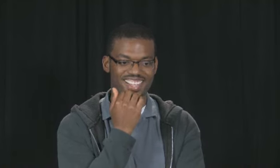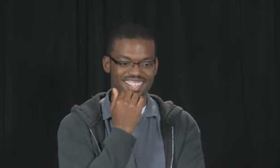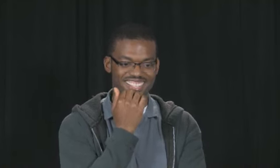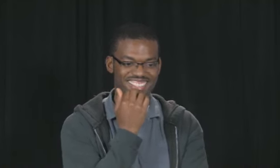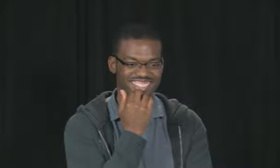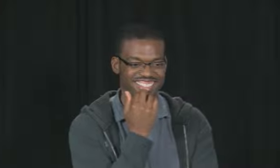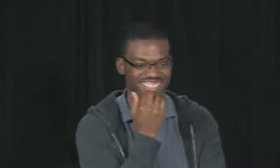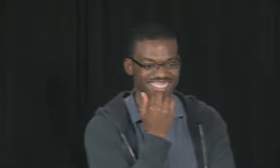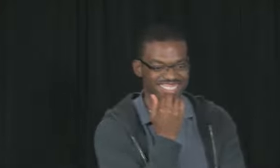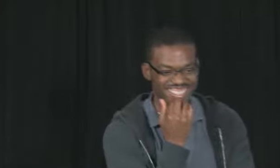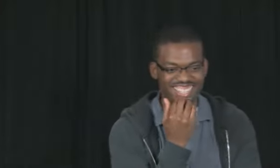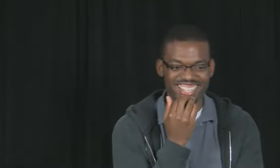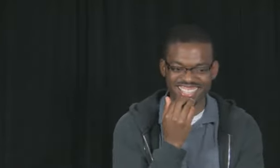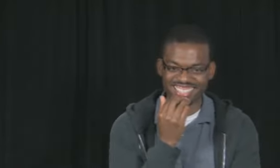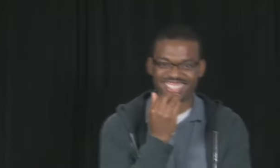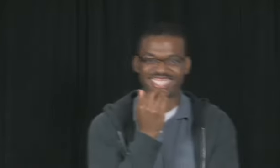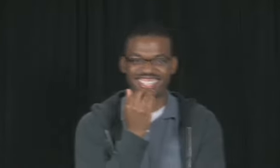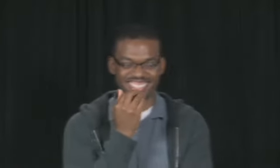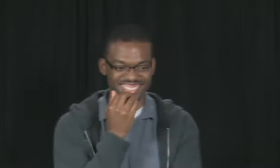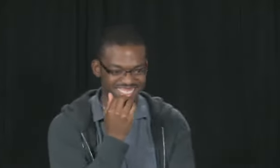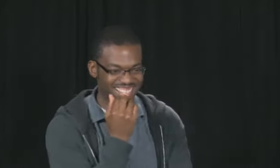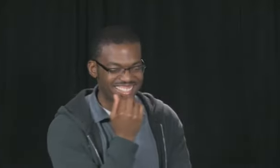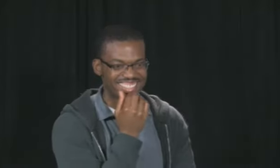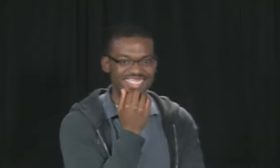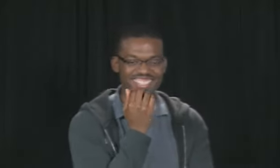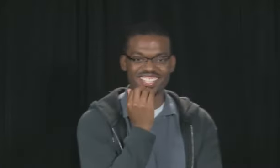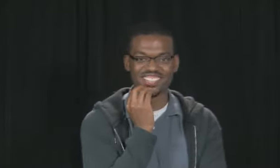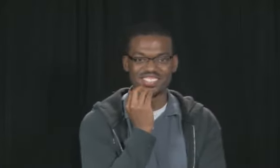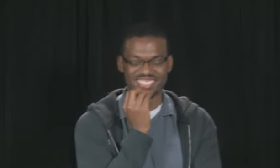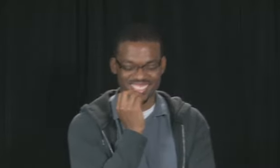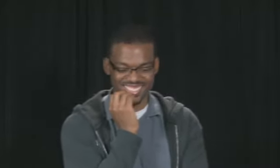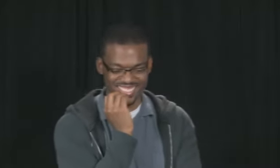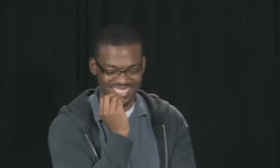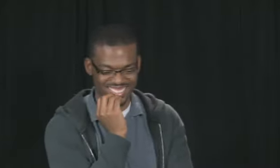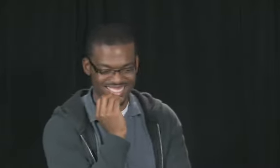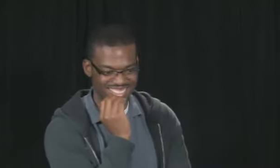Yeah. Okay. Good work, Chan. Thank you, Robert. Thank you.